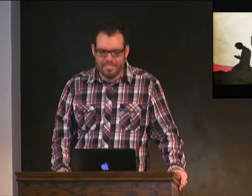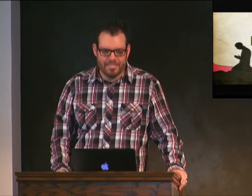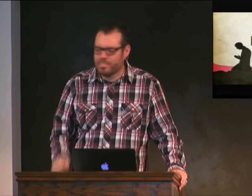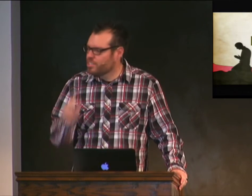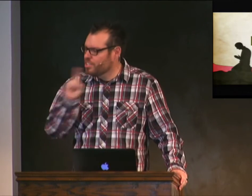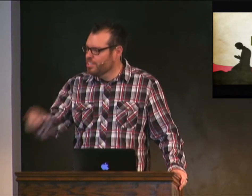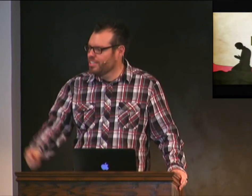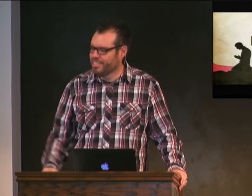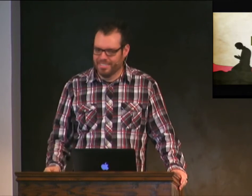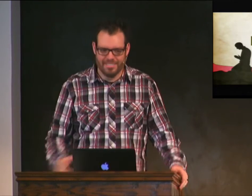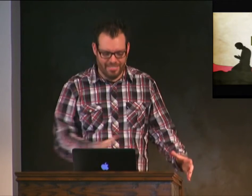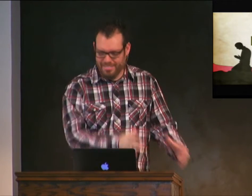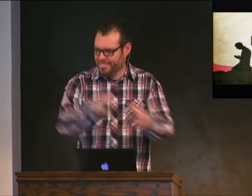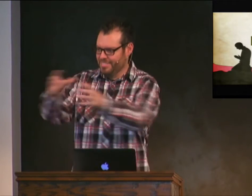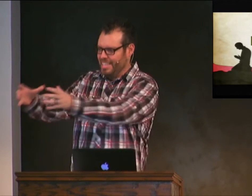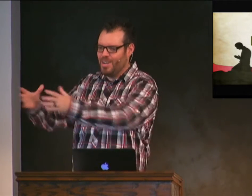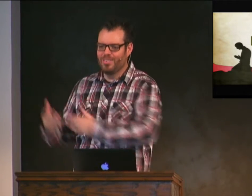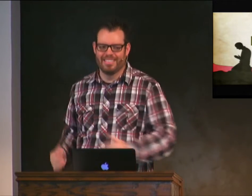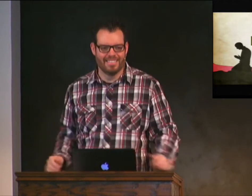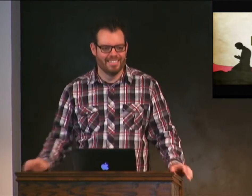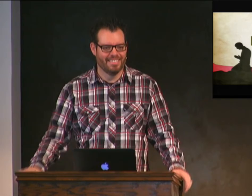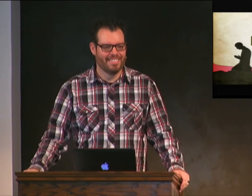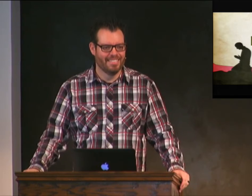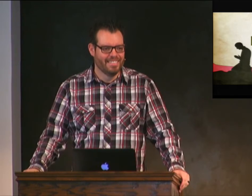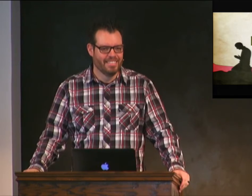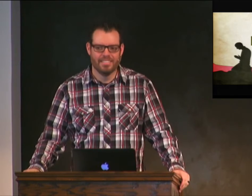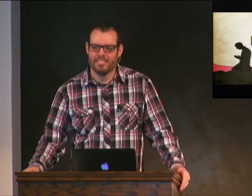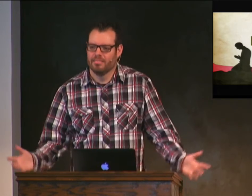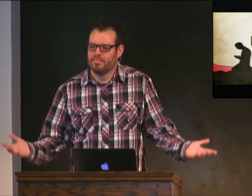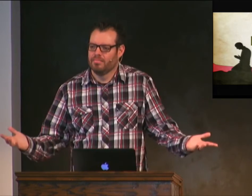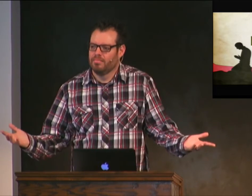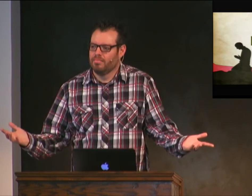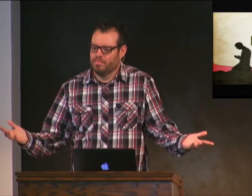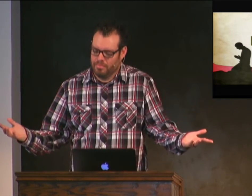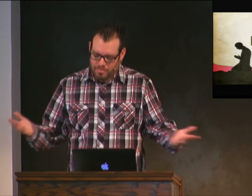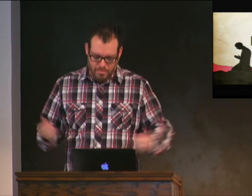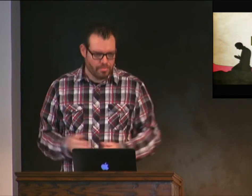sugar? Sure. There you go.